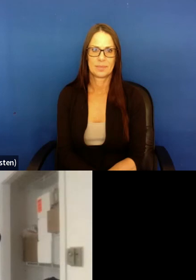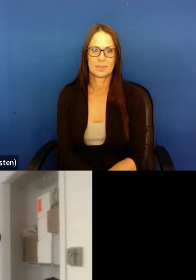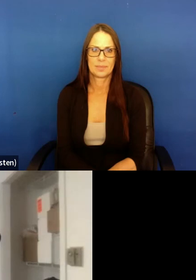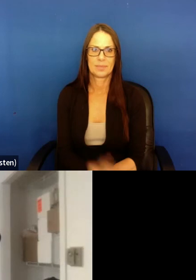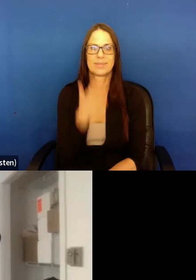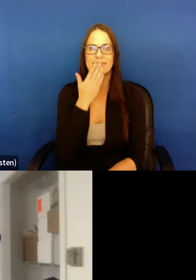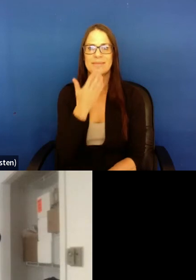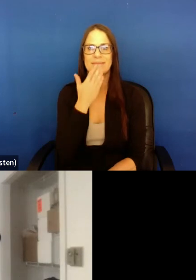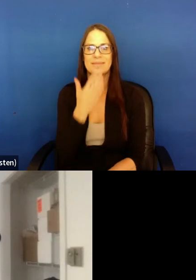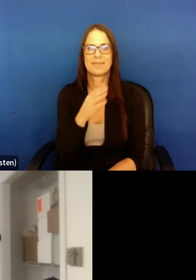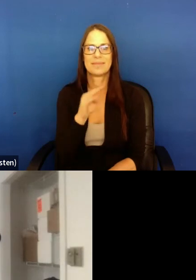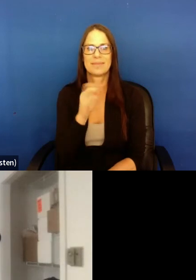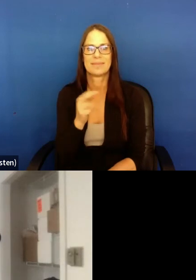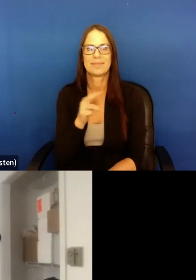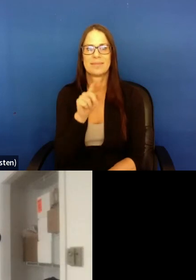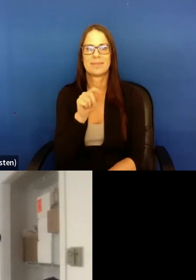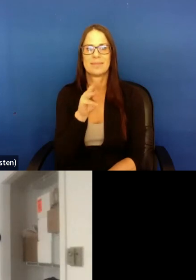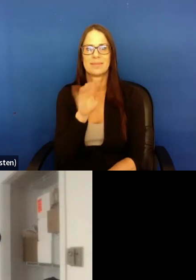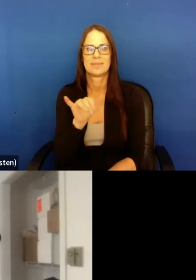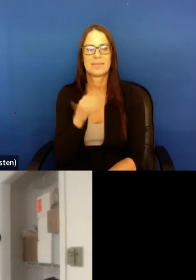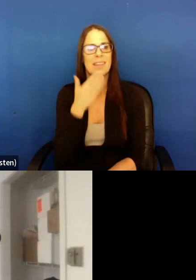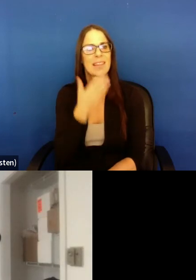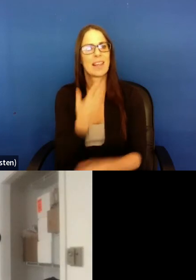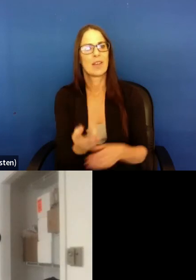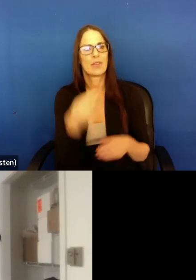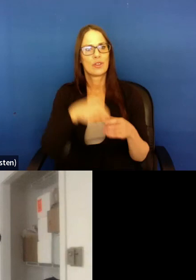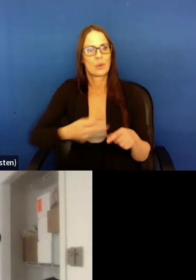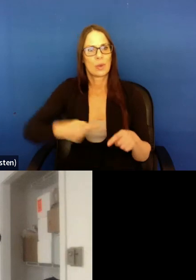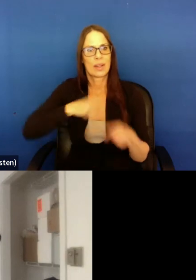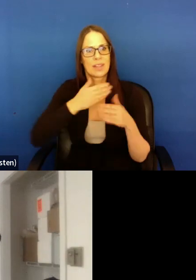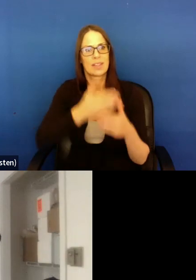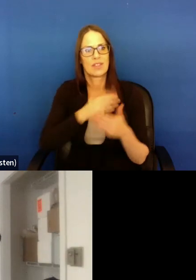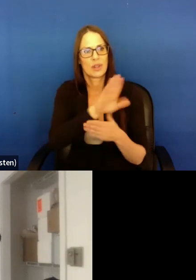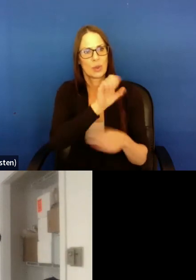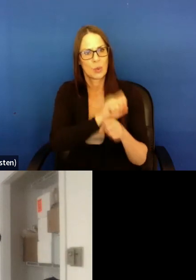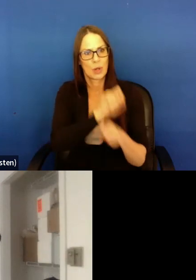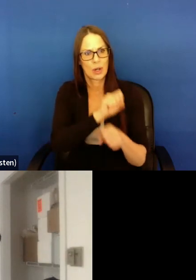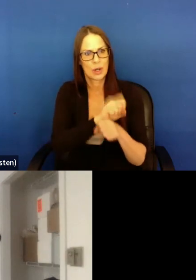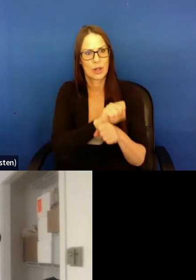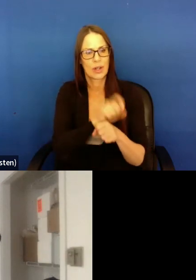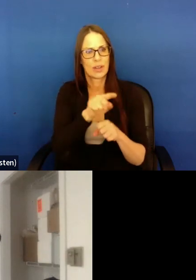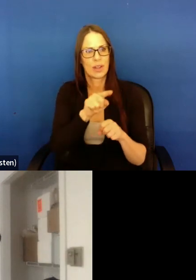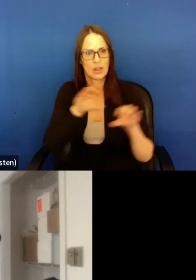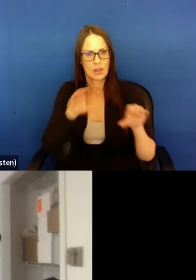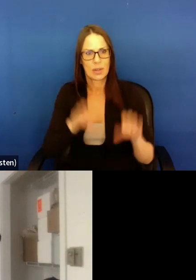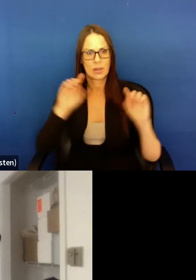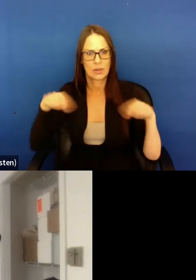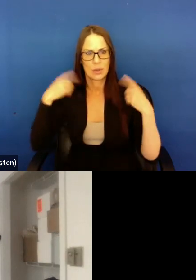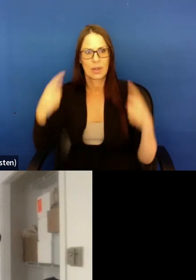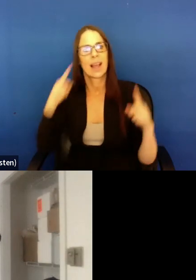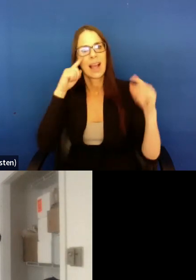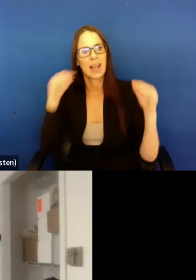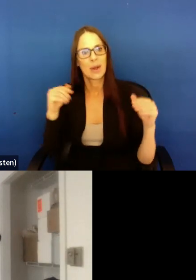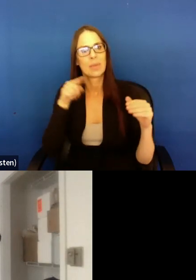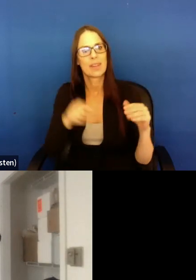Thank you, Mr. Troy Leonard, for joining us and sharing the work which Northeastern has been doing. I hope that this served as a platform for a lot